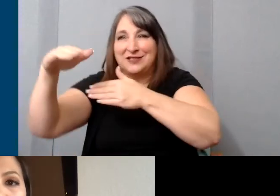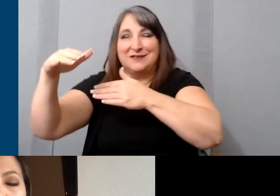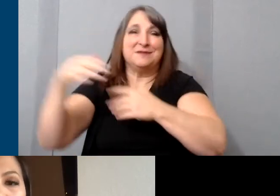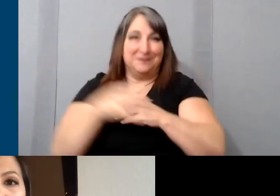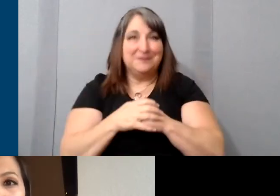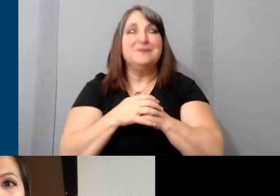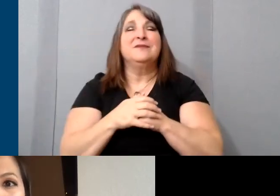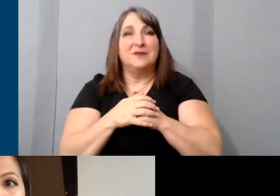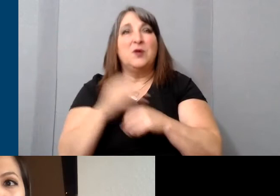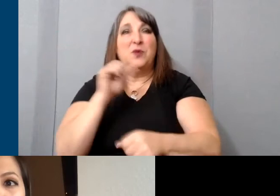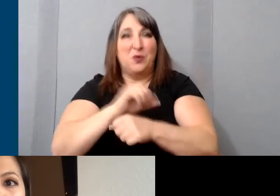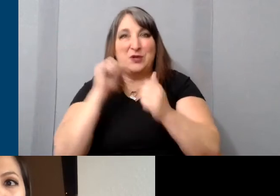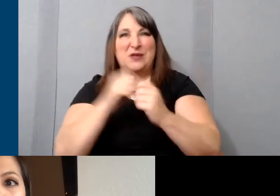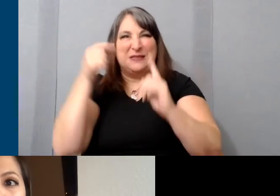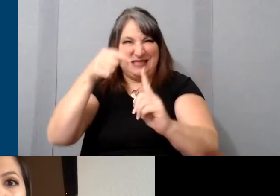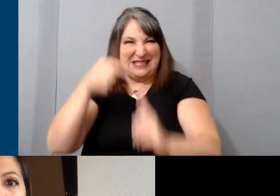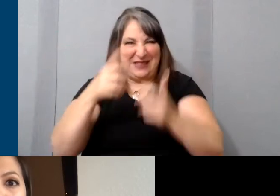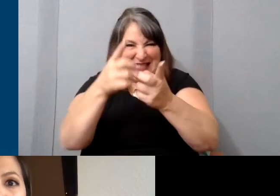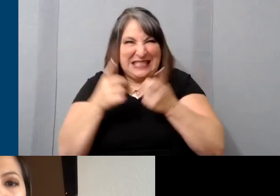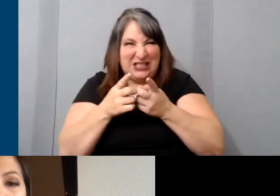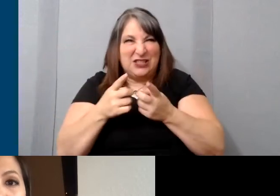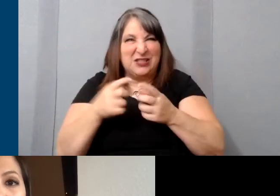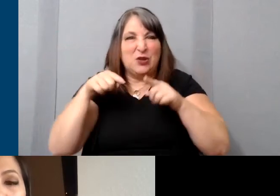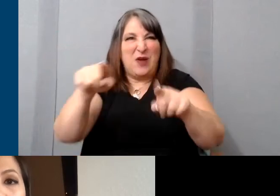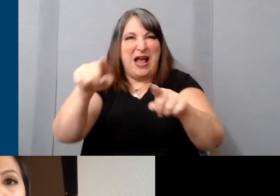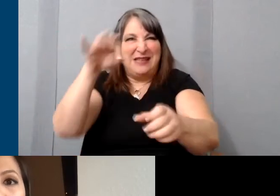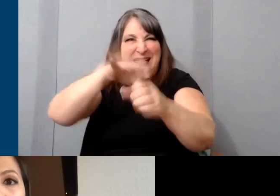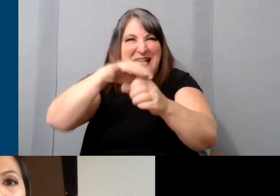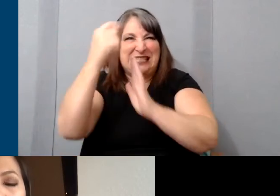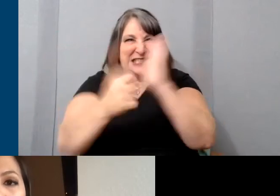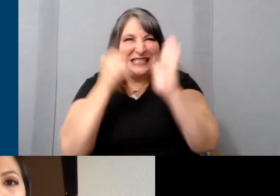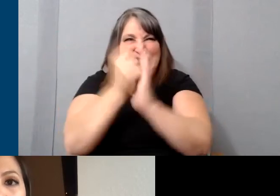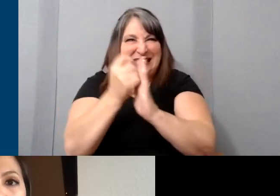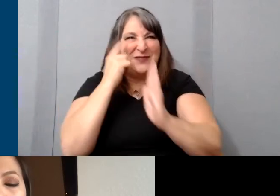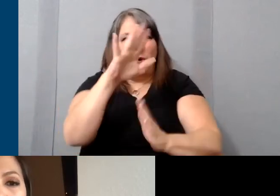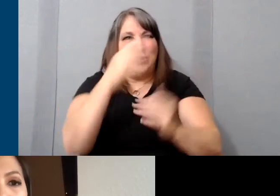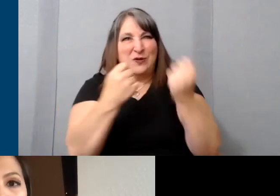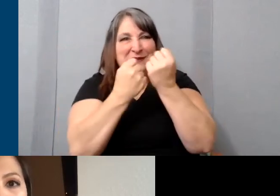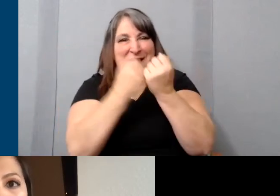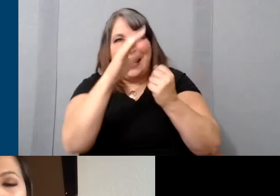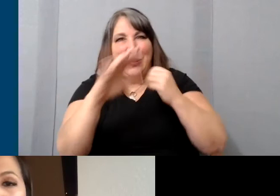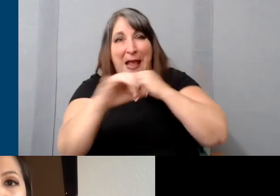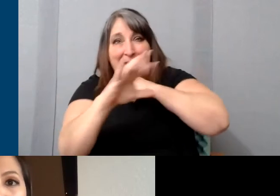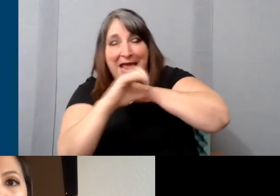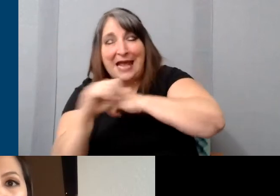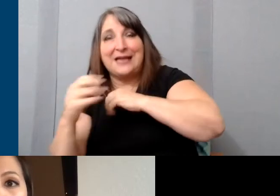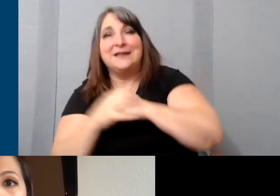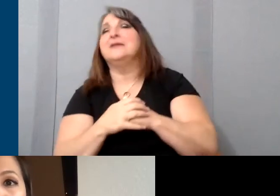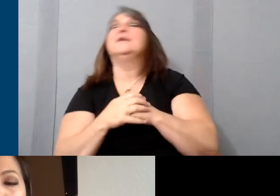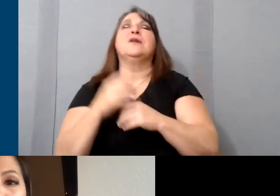worked with targeted districts throughout the election season to amplify their campaign work. And as you'll see here, we sent